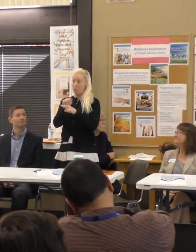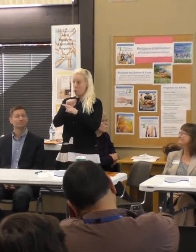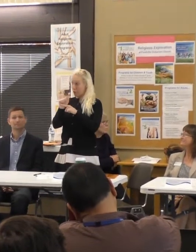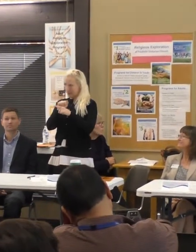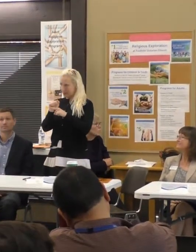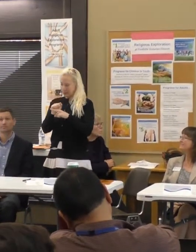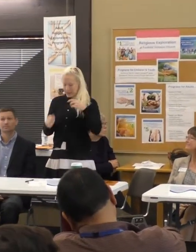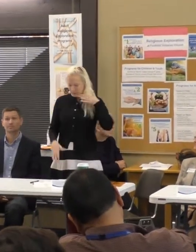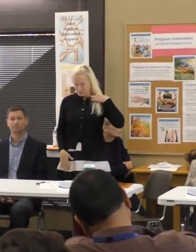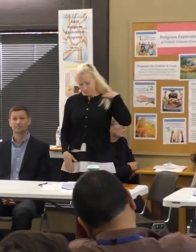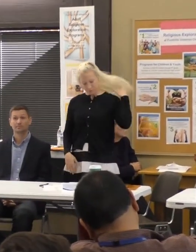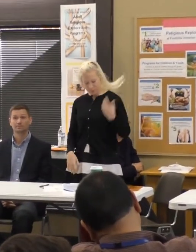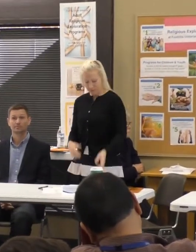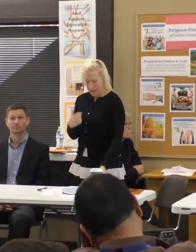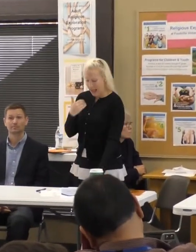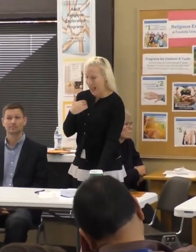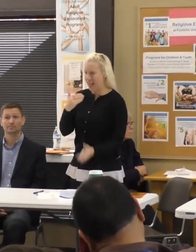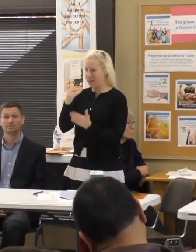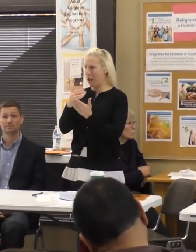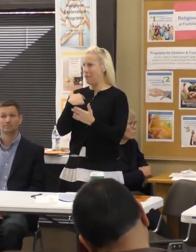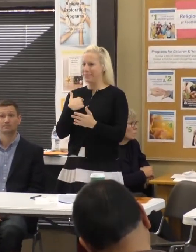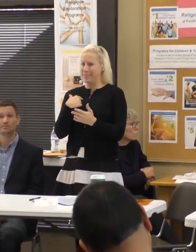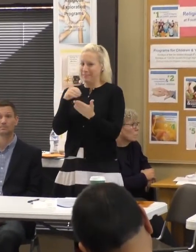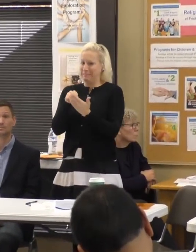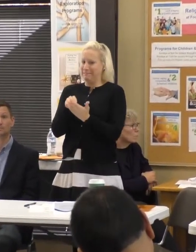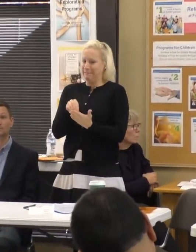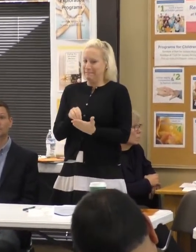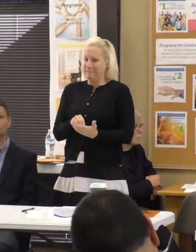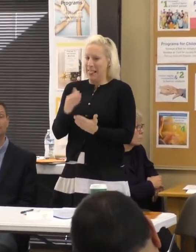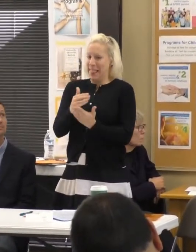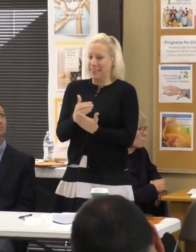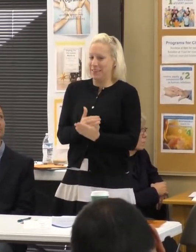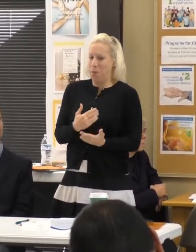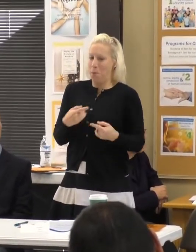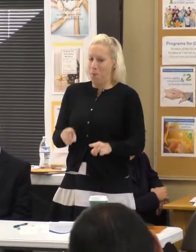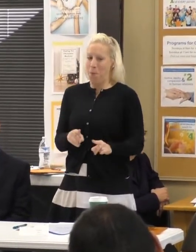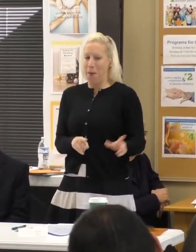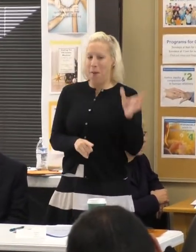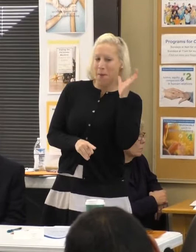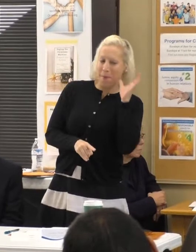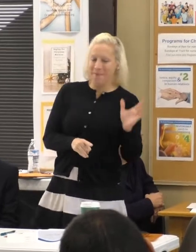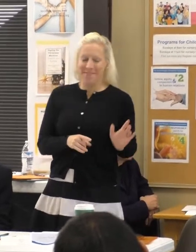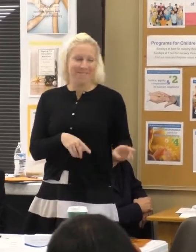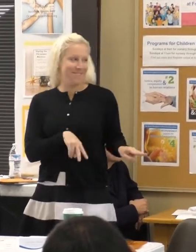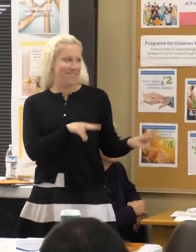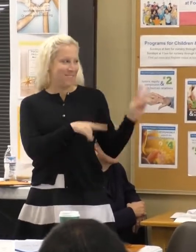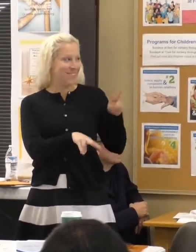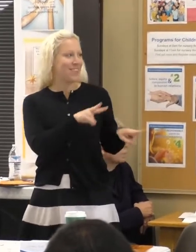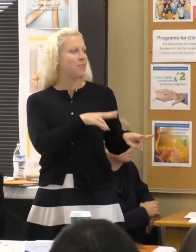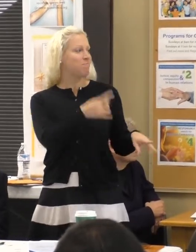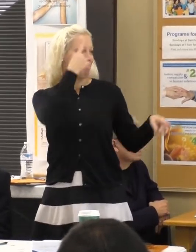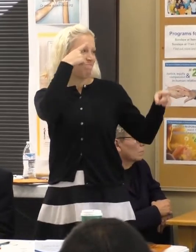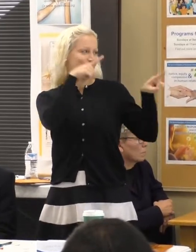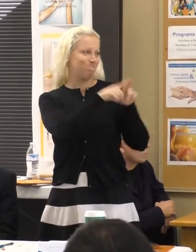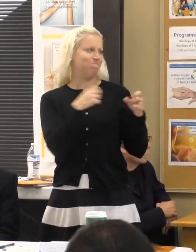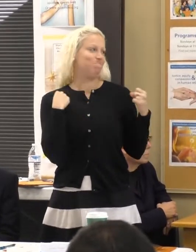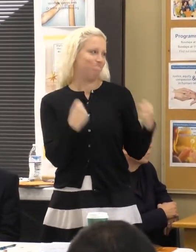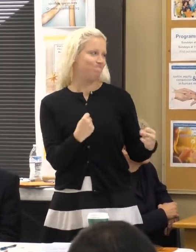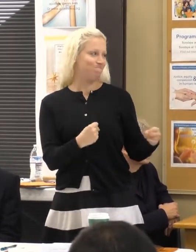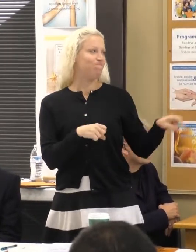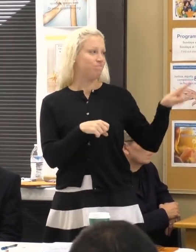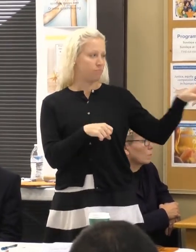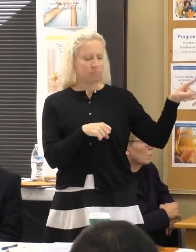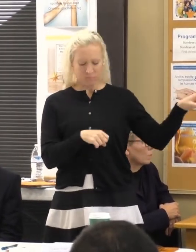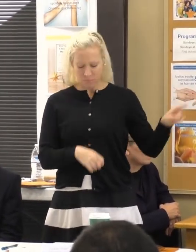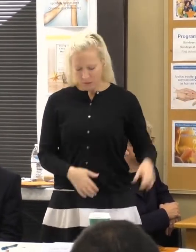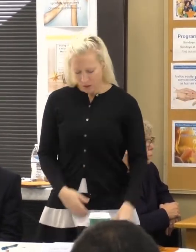So the question about best practices, I've been sort of writing a list over here as I've been observing